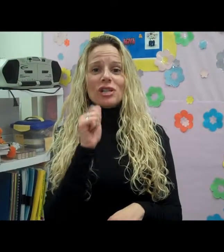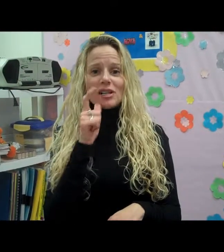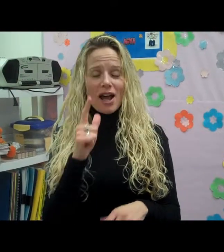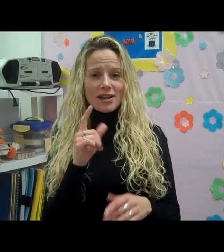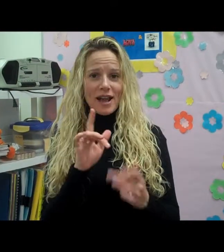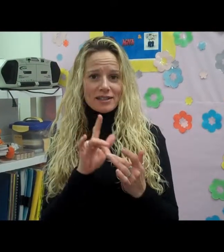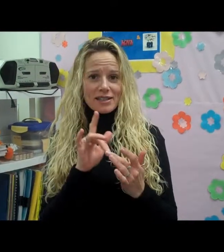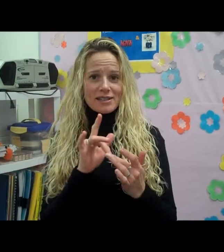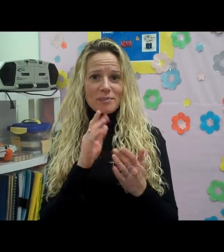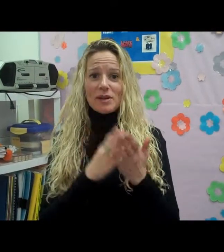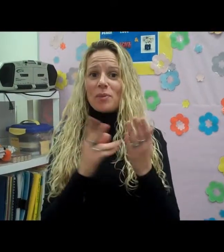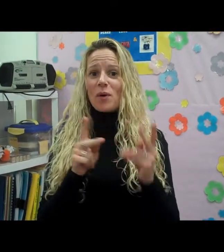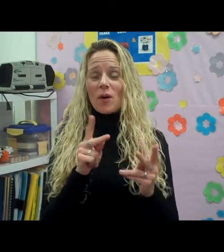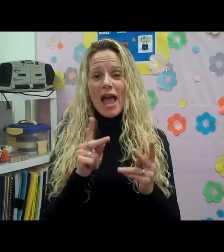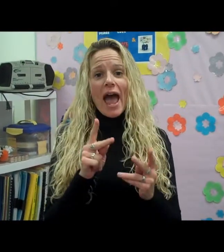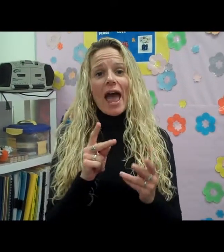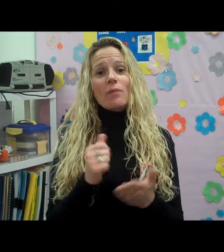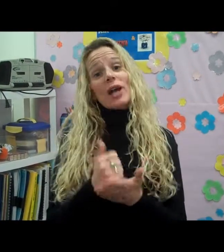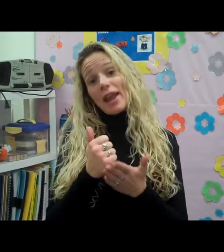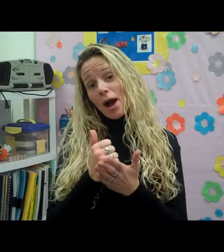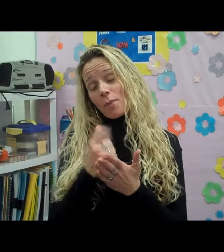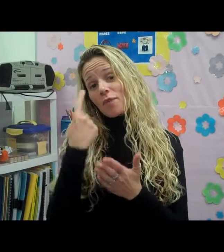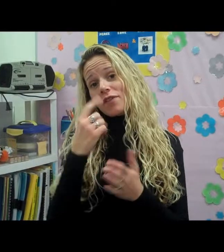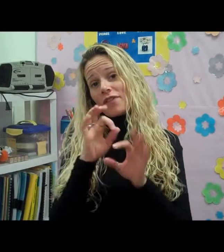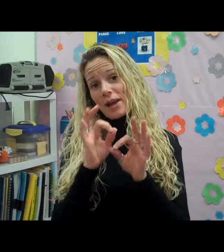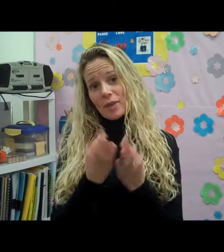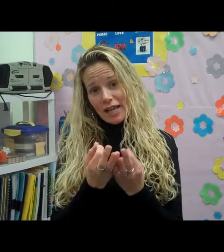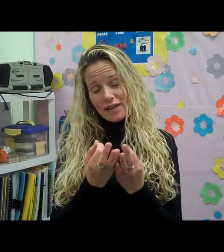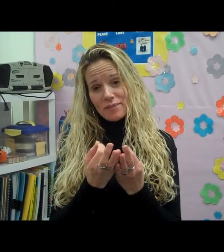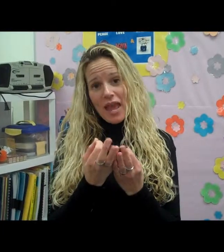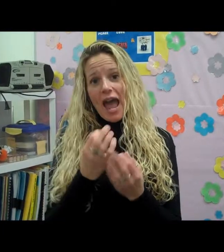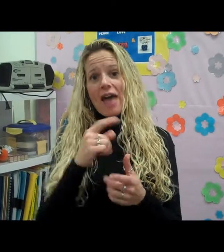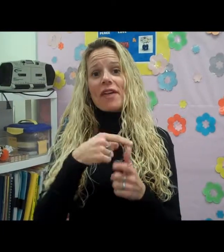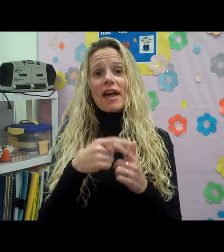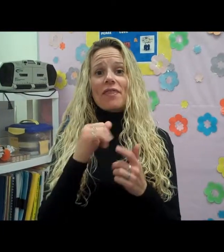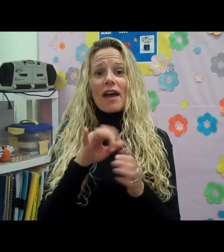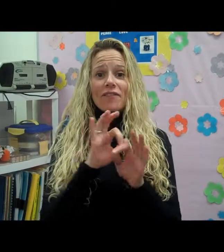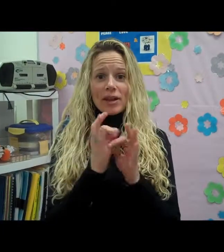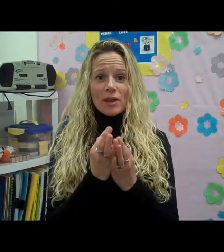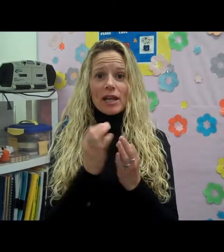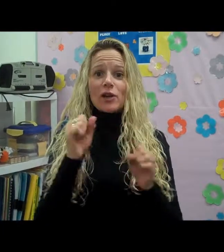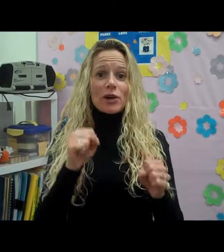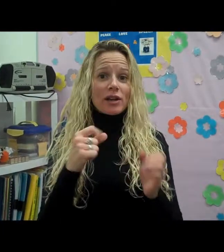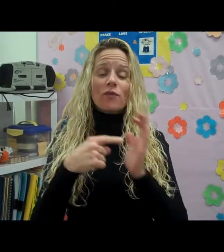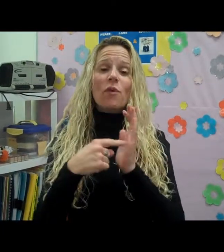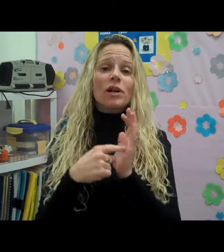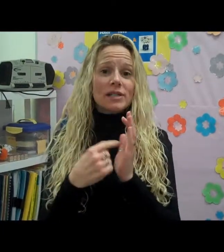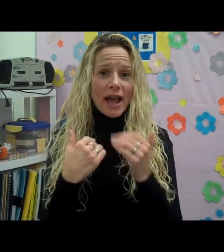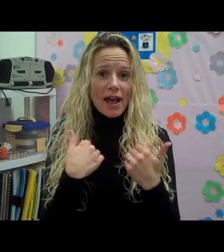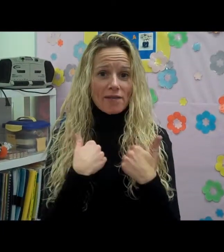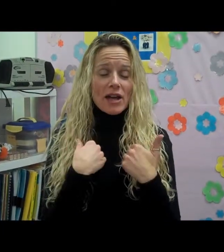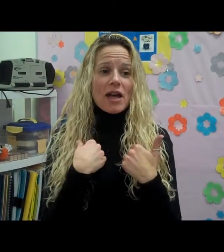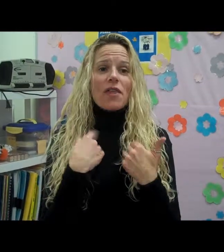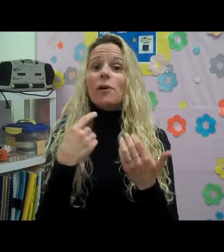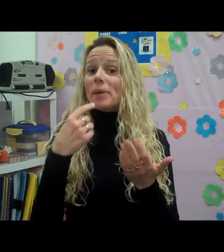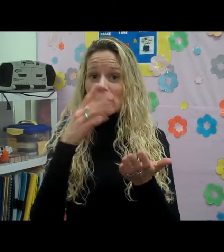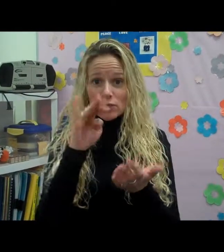contacted some people and got help for the family. And then that family could afford to have their bills